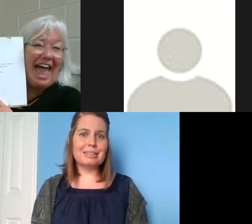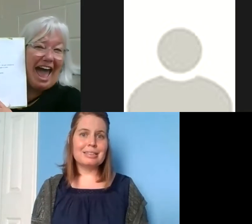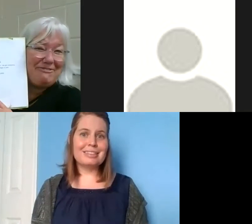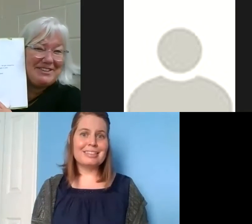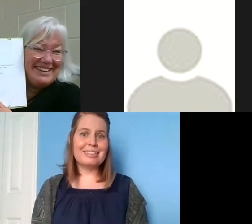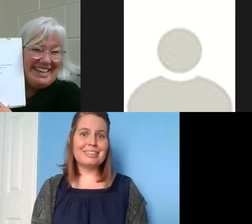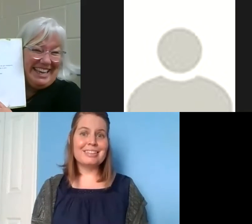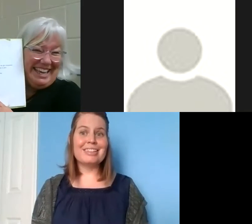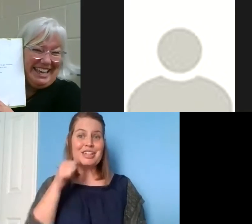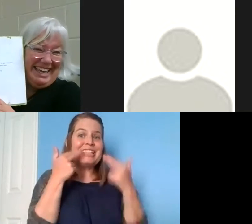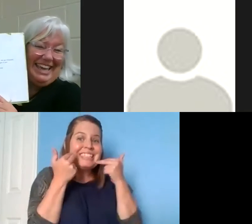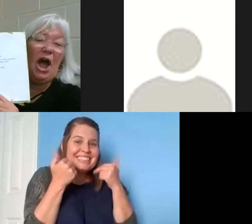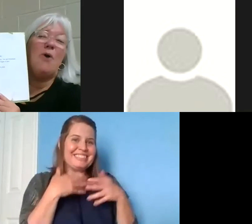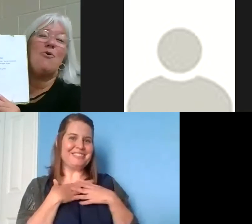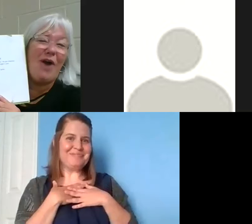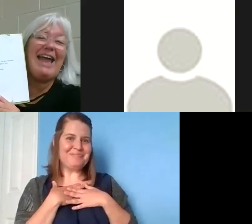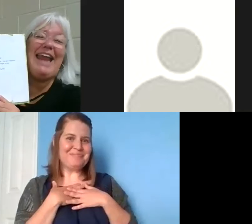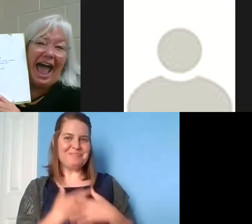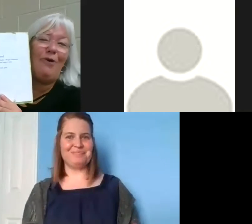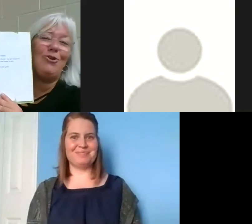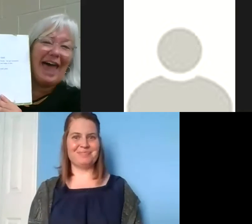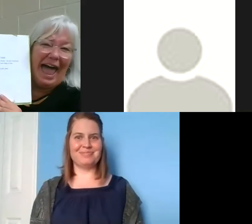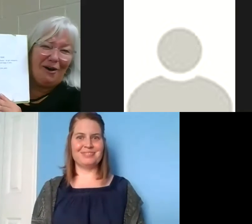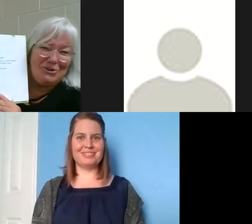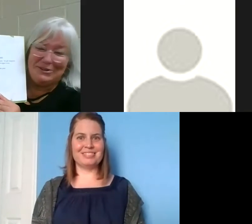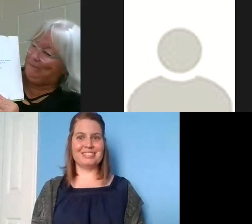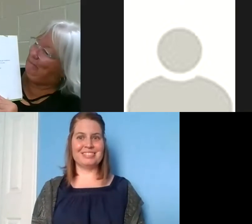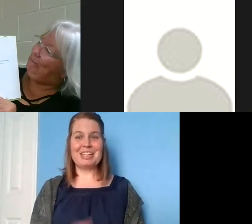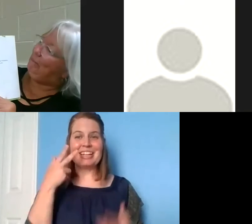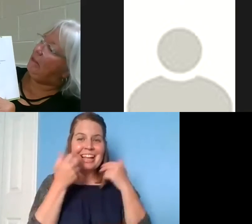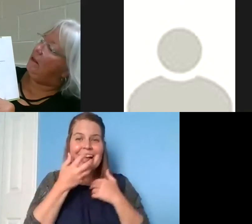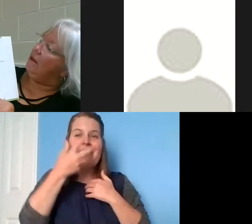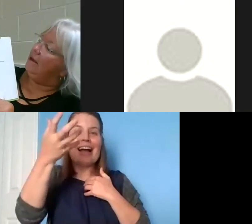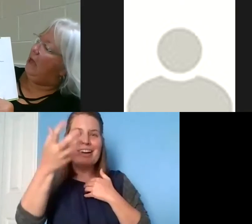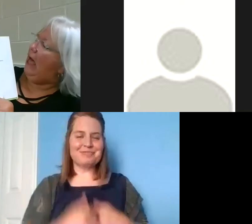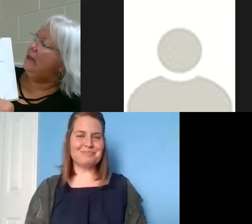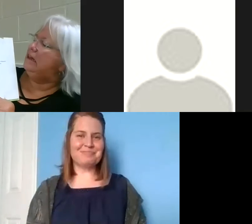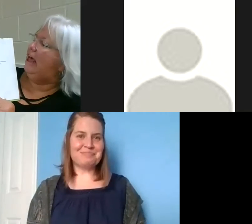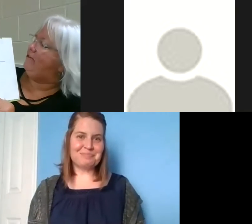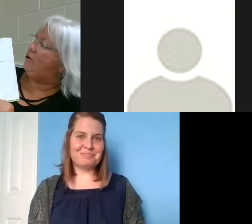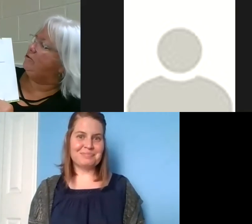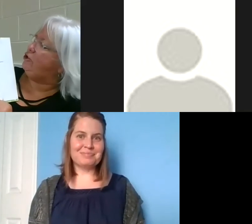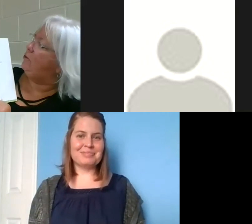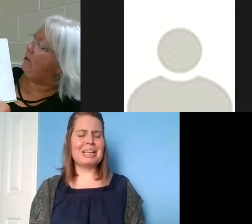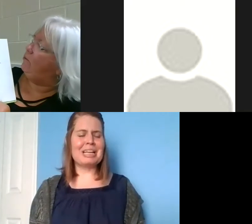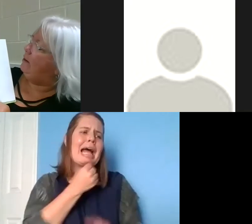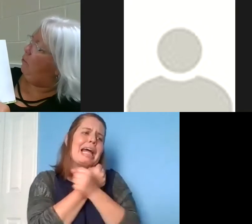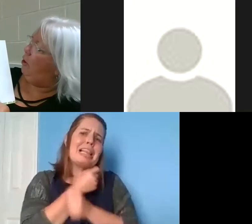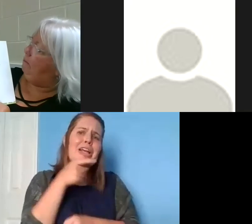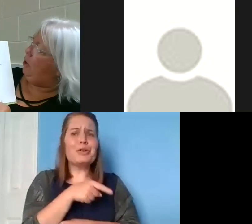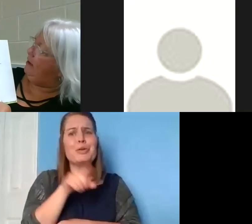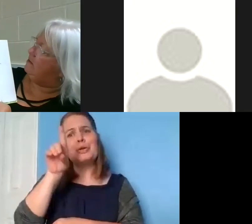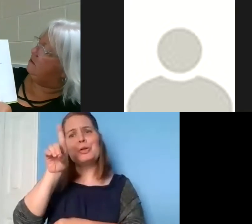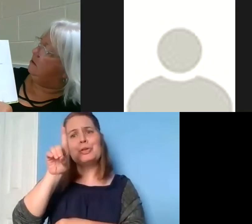She laughed right out loud. I love you, Dewey. Read